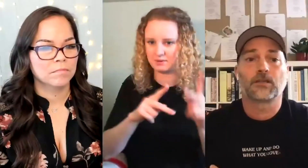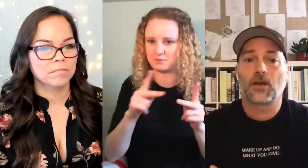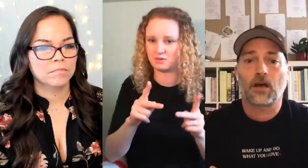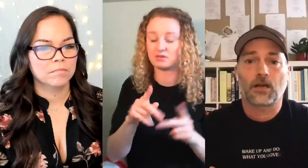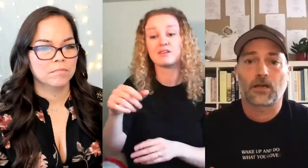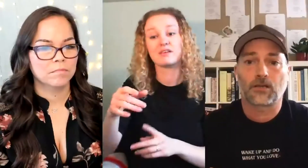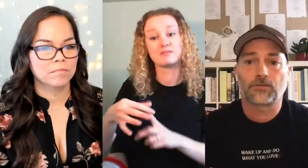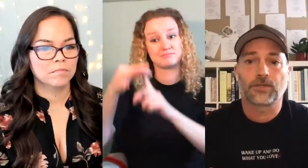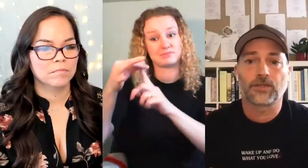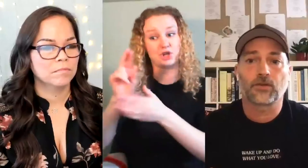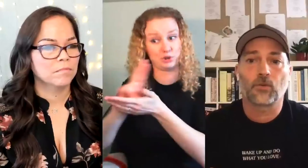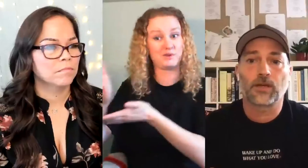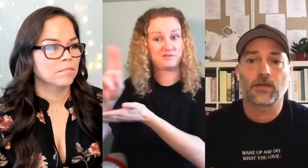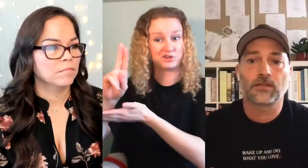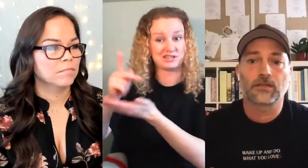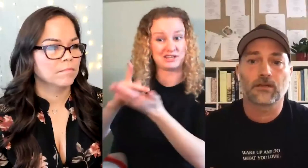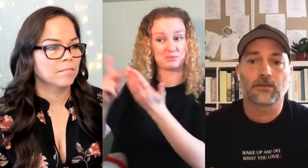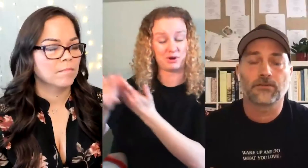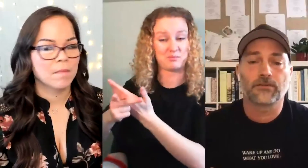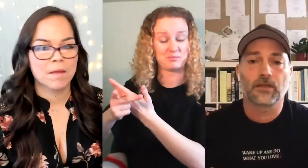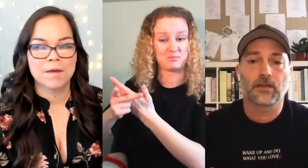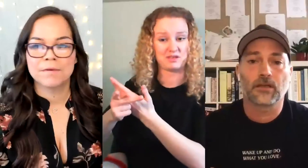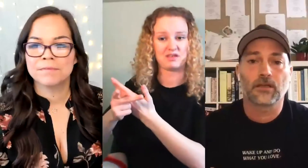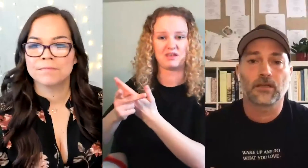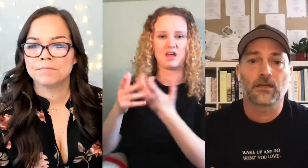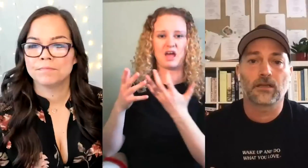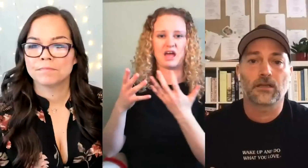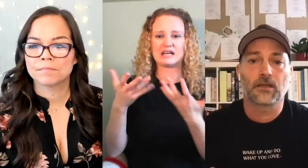not to knock traditional ways of